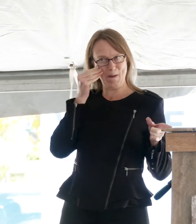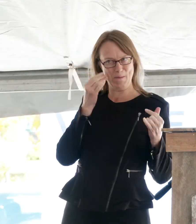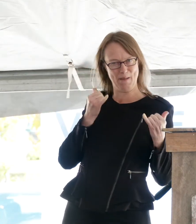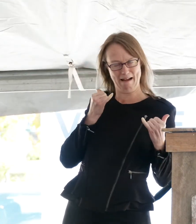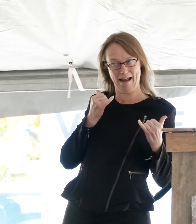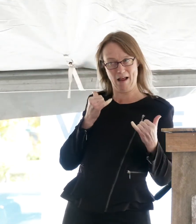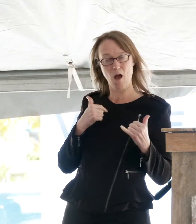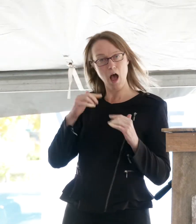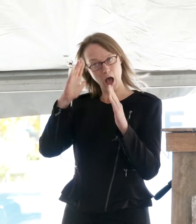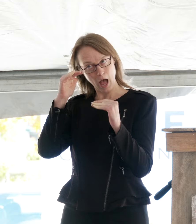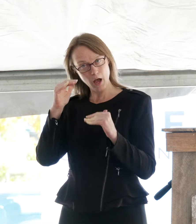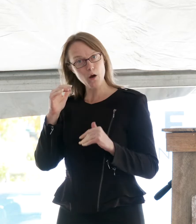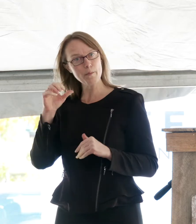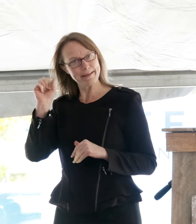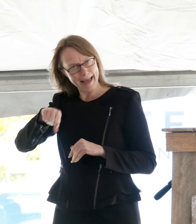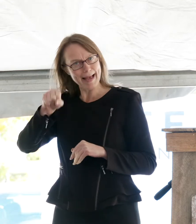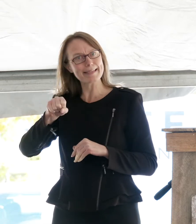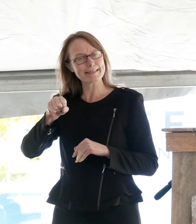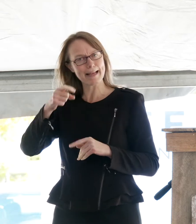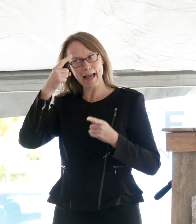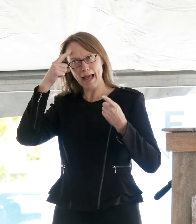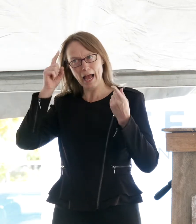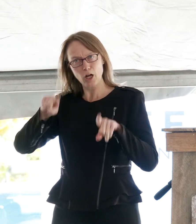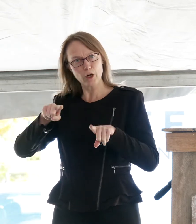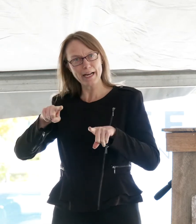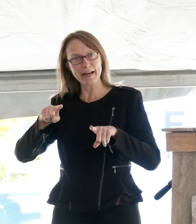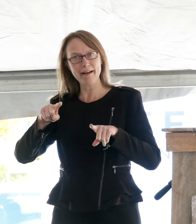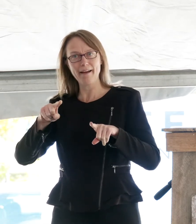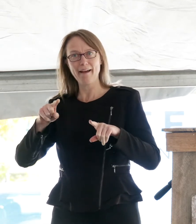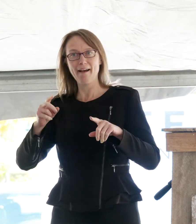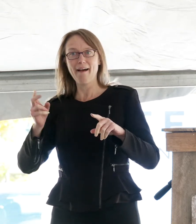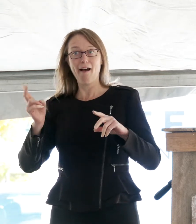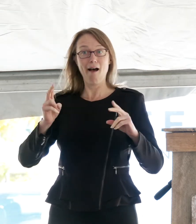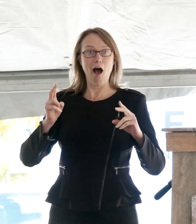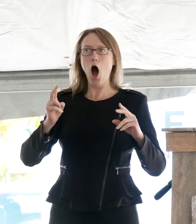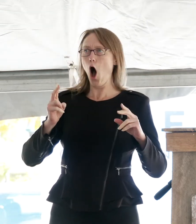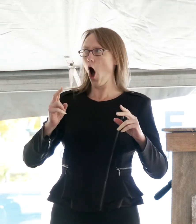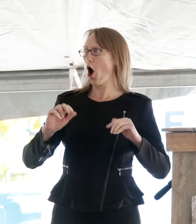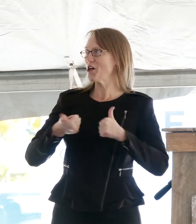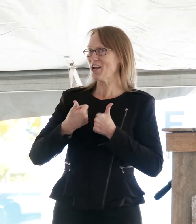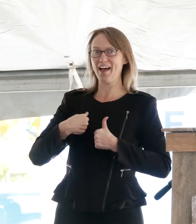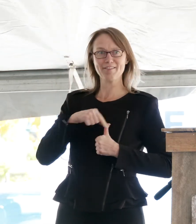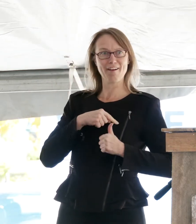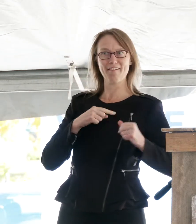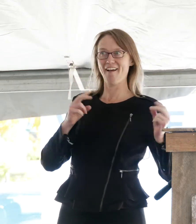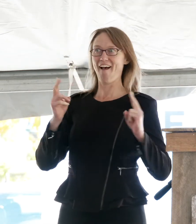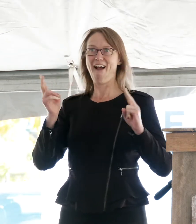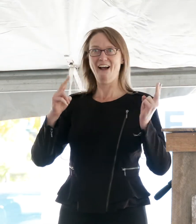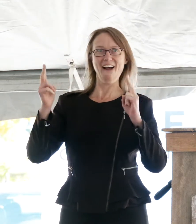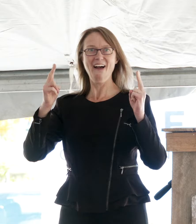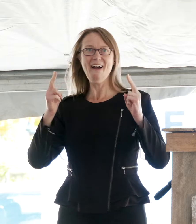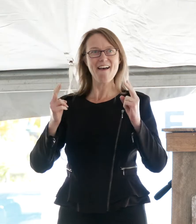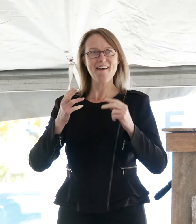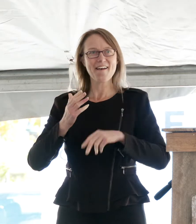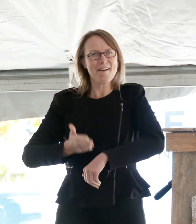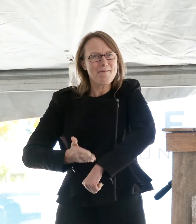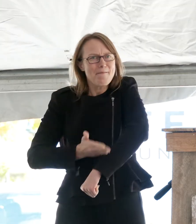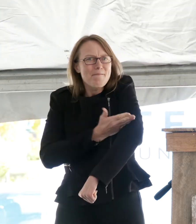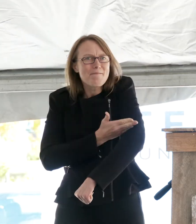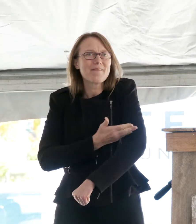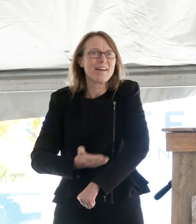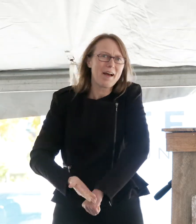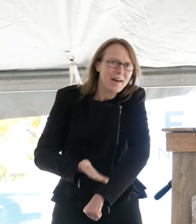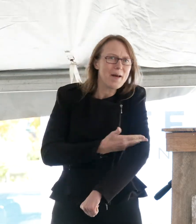challenge us. That will challenge the next project, and we will all just get better and better so we can make that difference for our veterans, so we can make